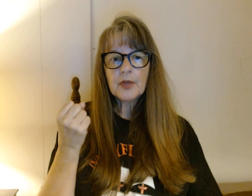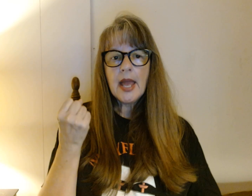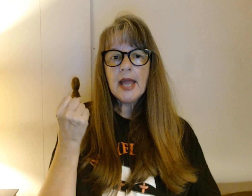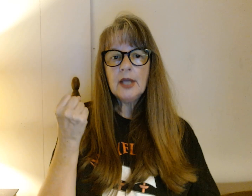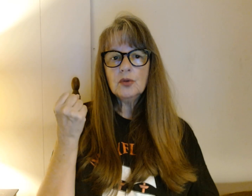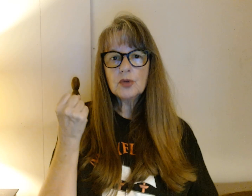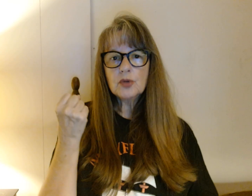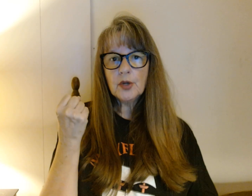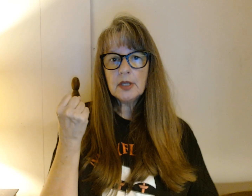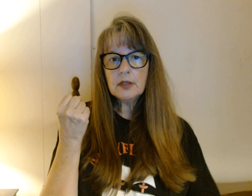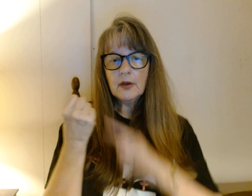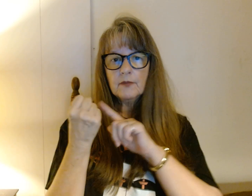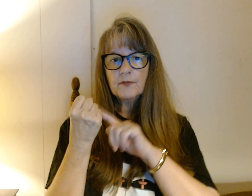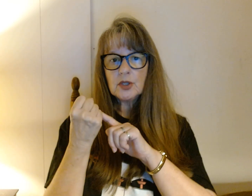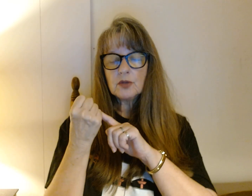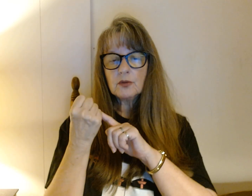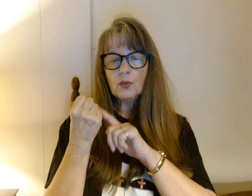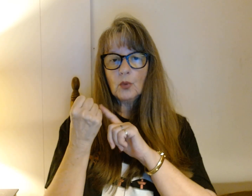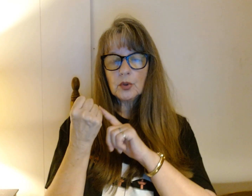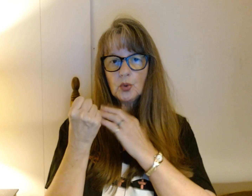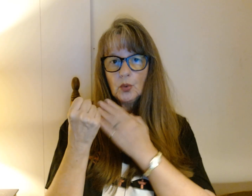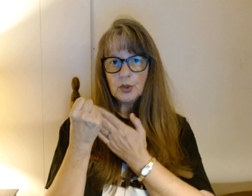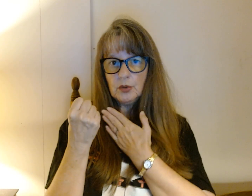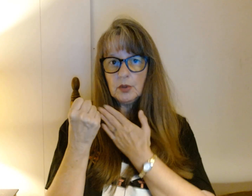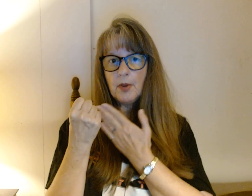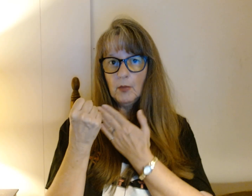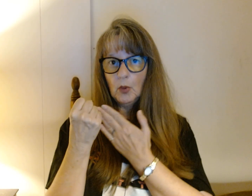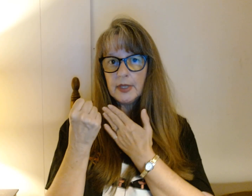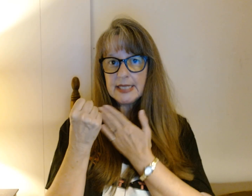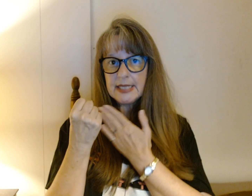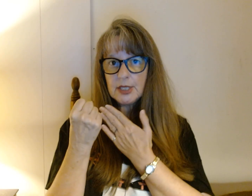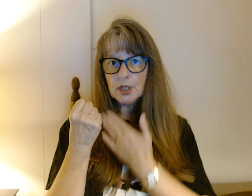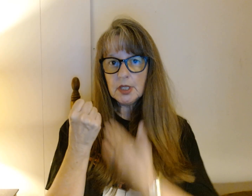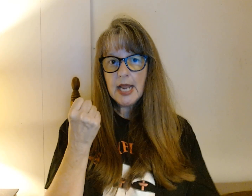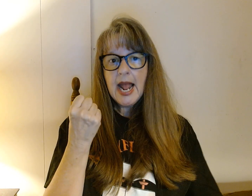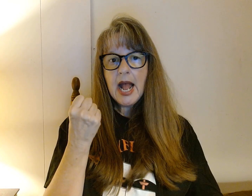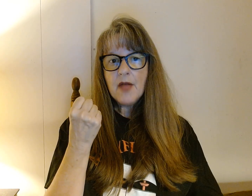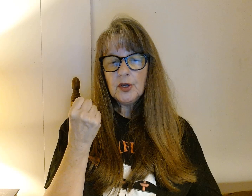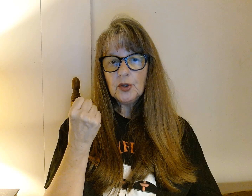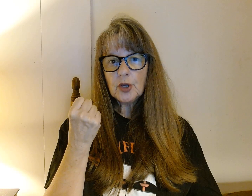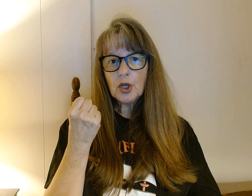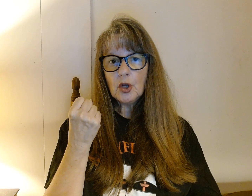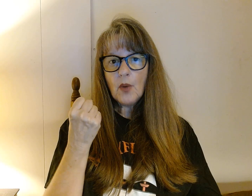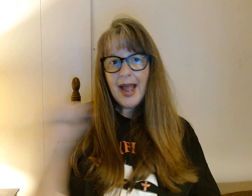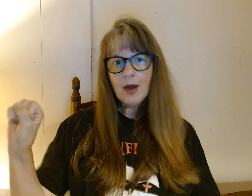and you turn it, the fist towards you, the palm orientation, and then you're going to go out.